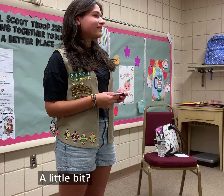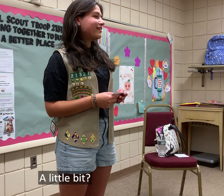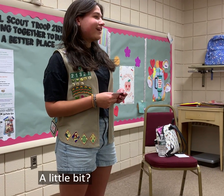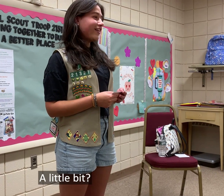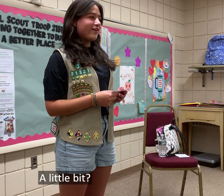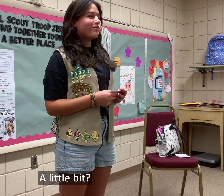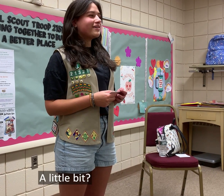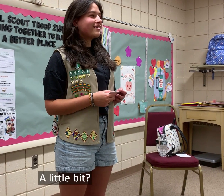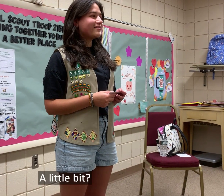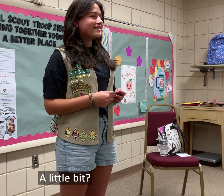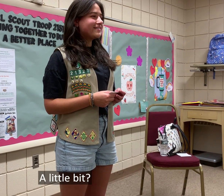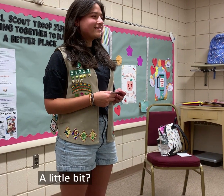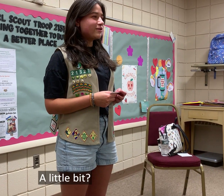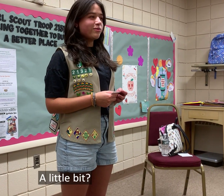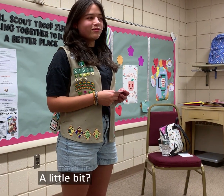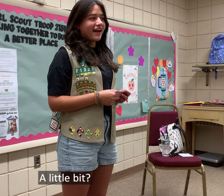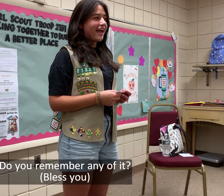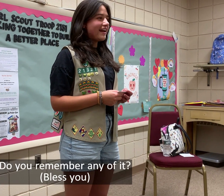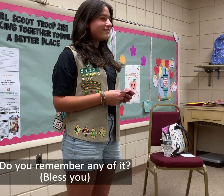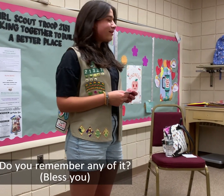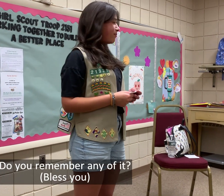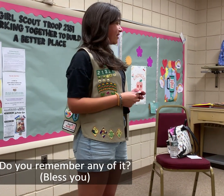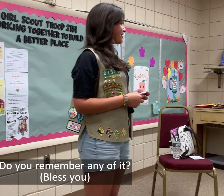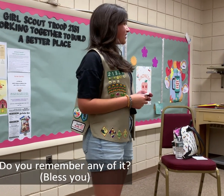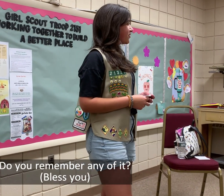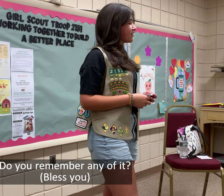A little bit? Do you remember any of it? Bless you.